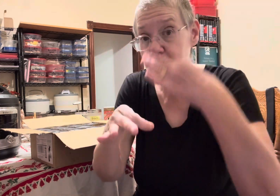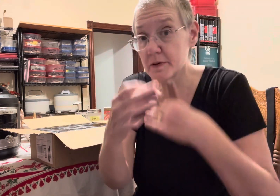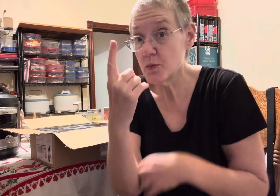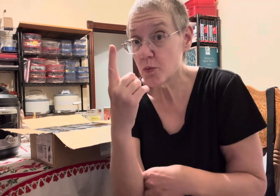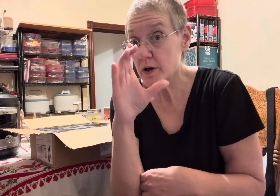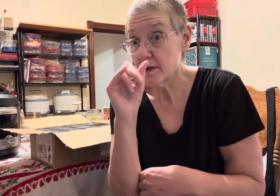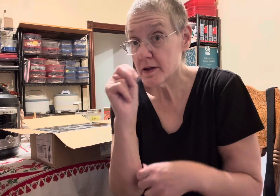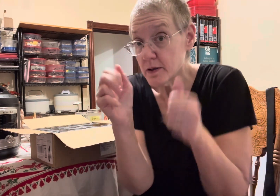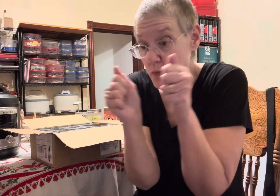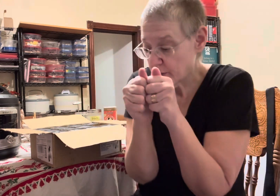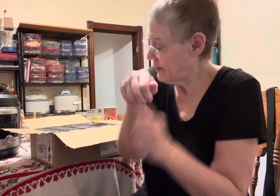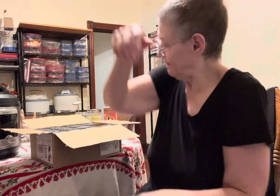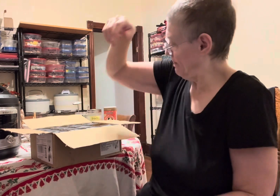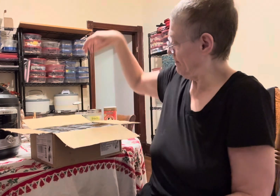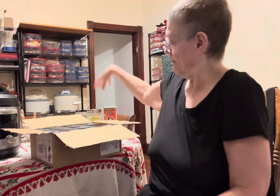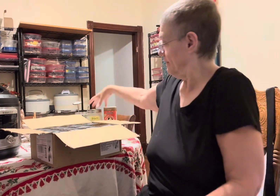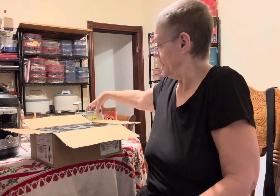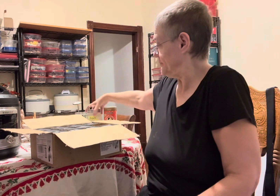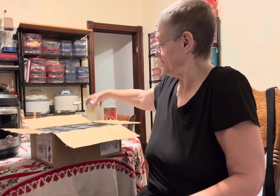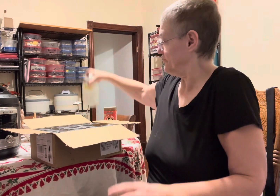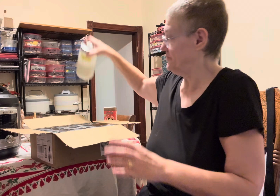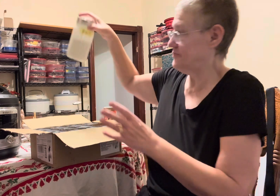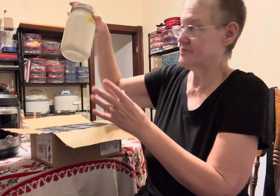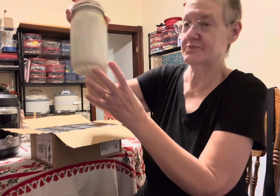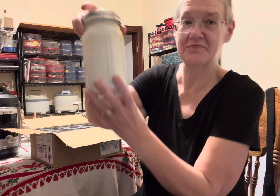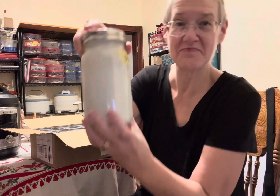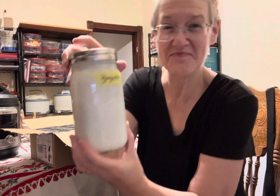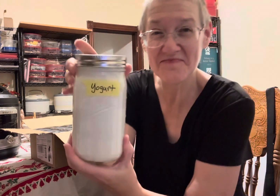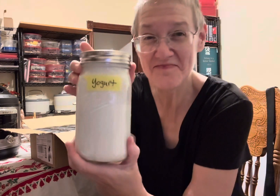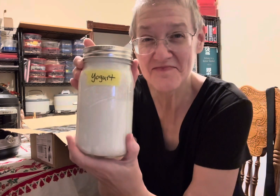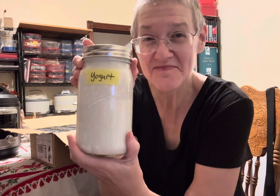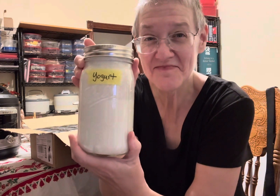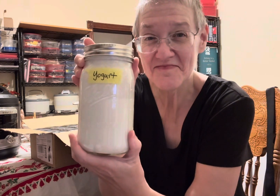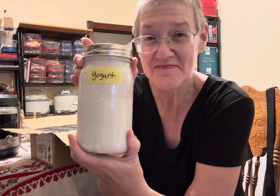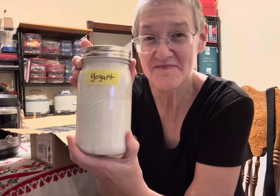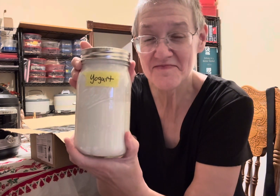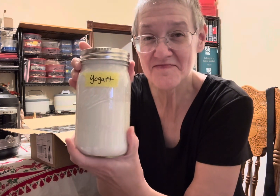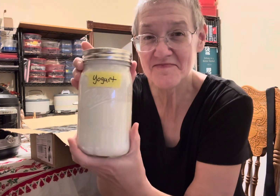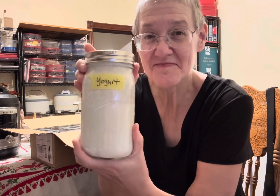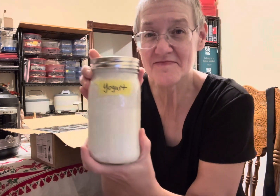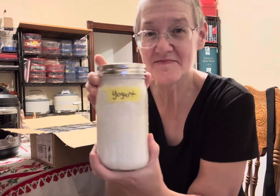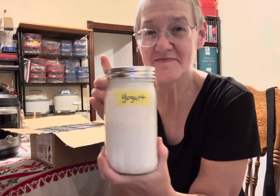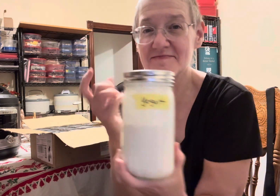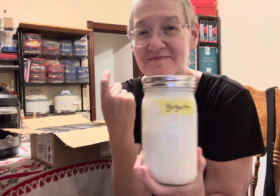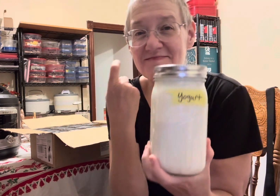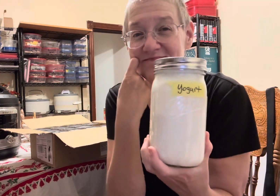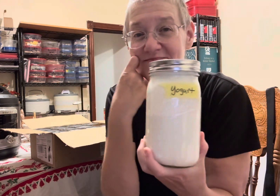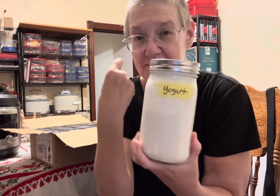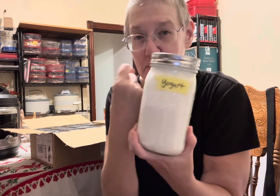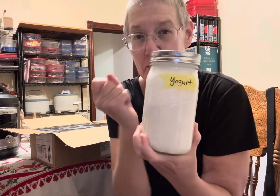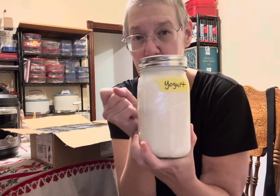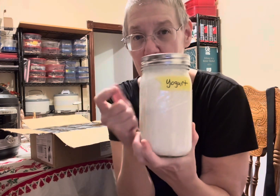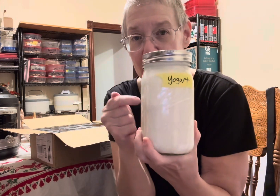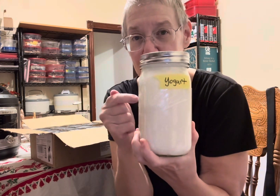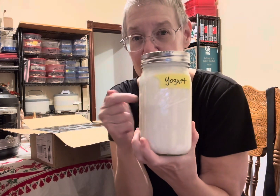I'm going to replace one can with my most recent batch of